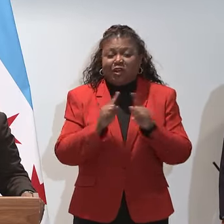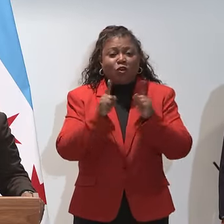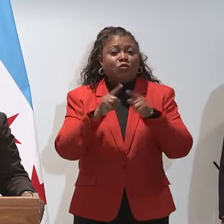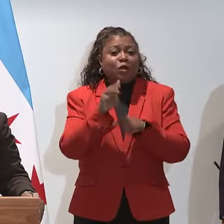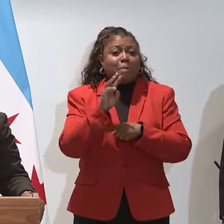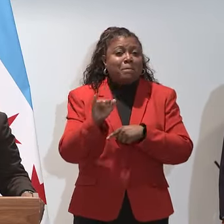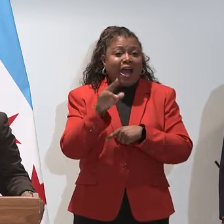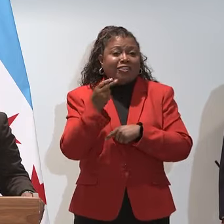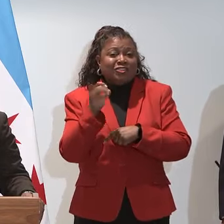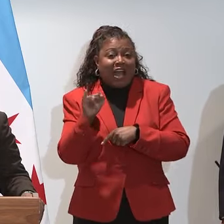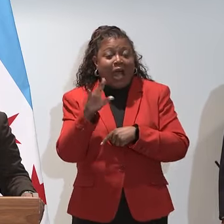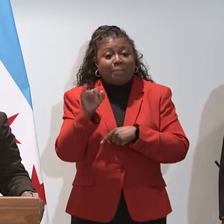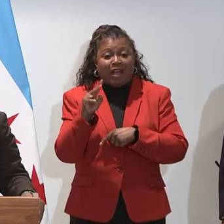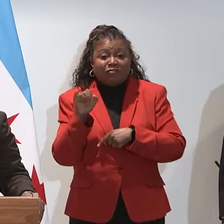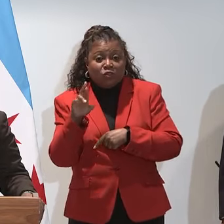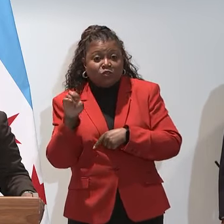to